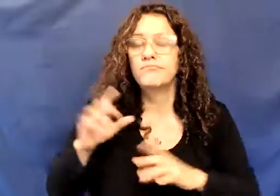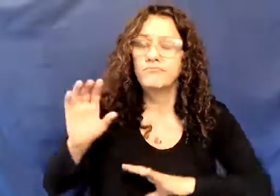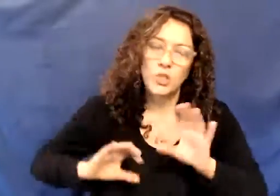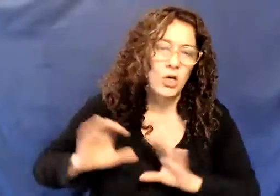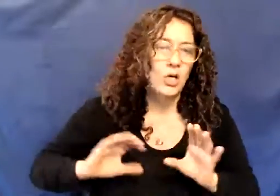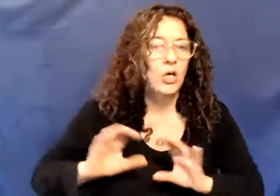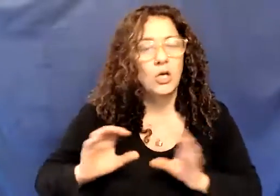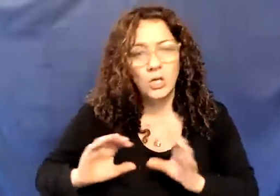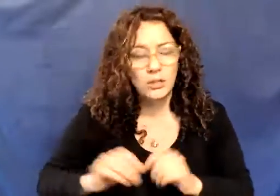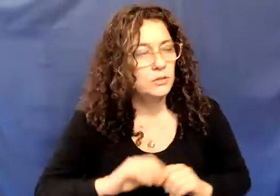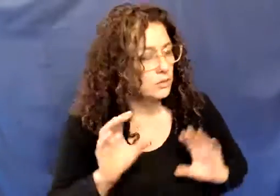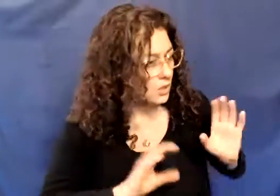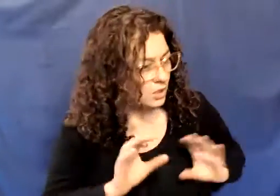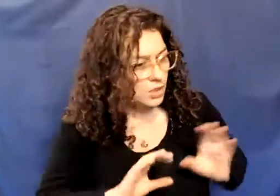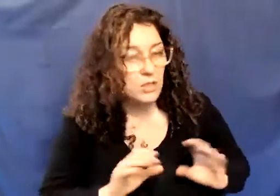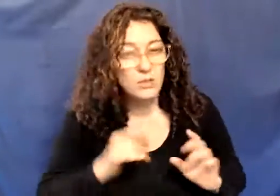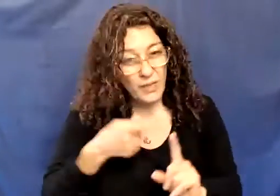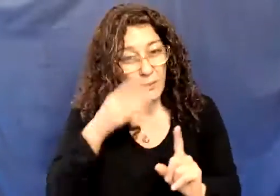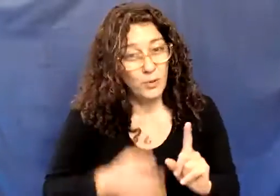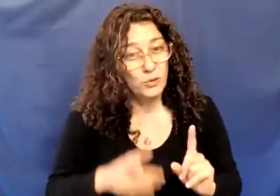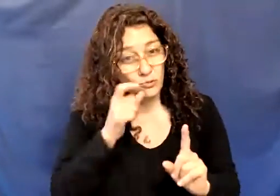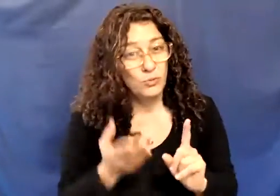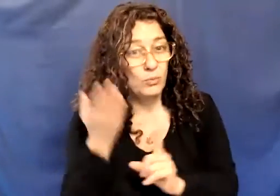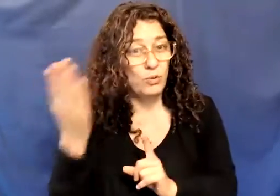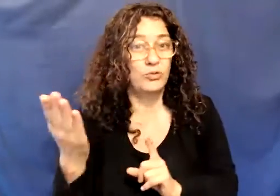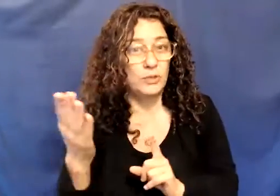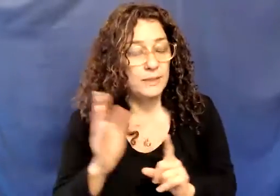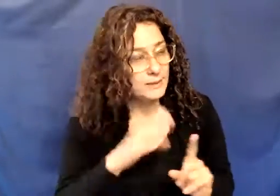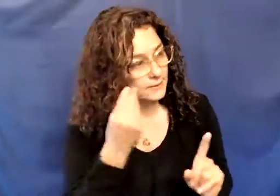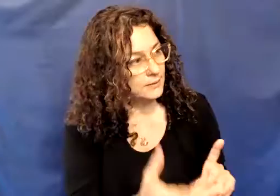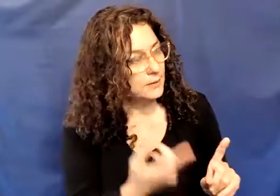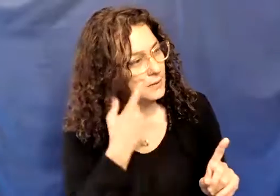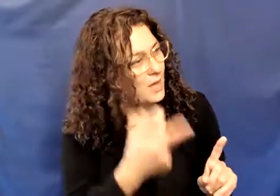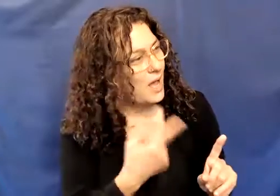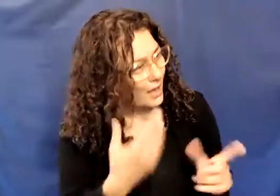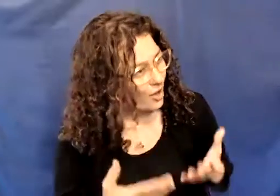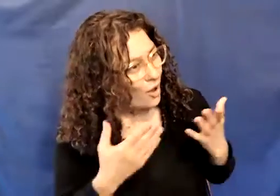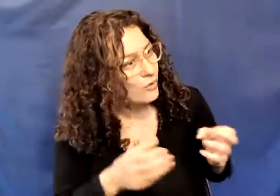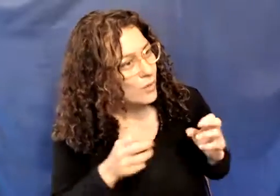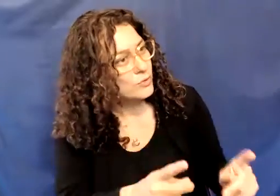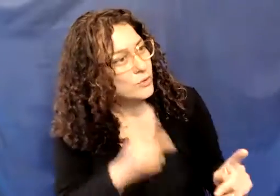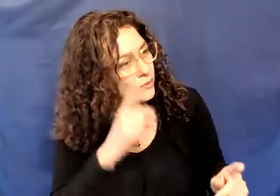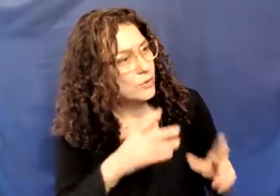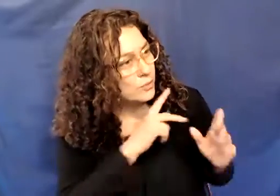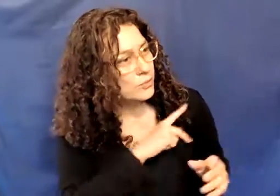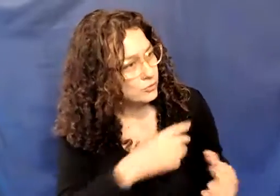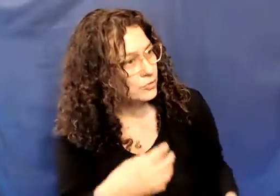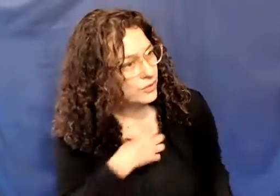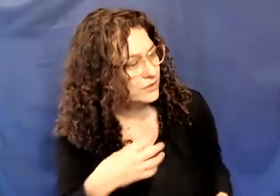you know, I got to say to the person, I said, you had your opportunity, why didn't you say it? And they said, oh, you know, they heard me